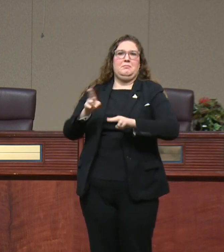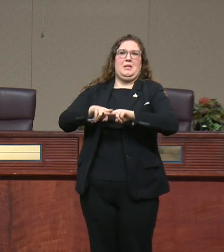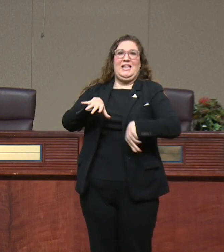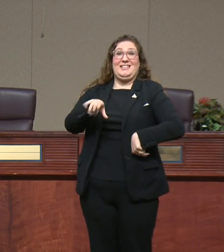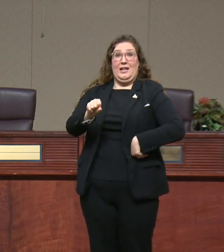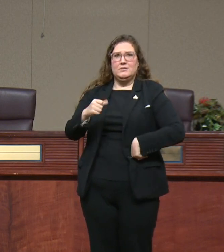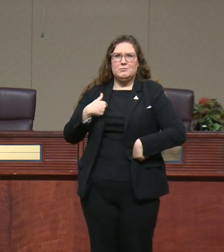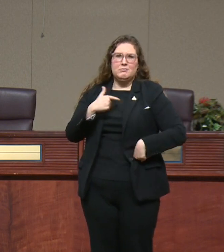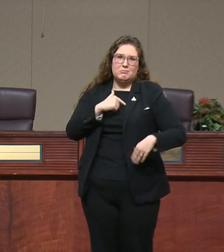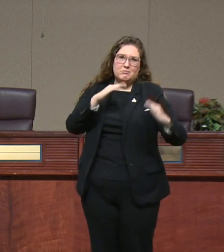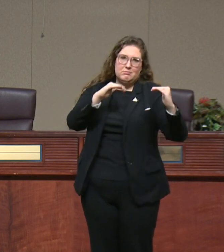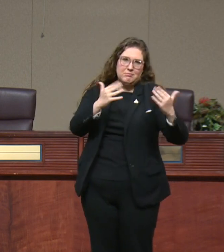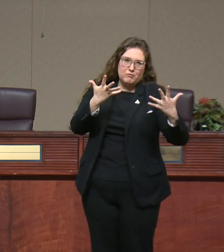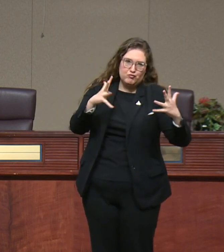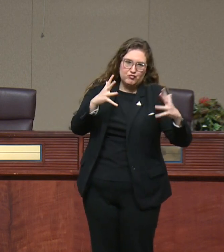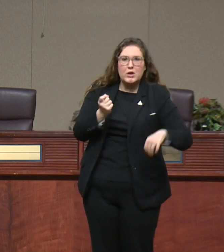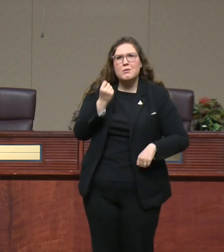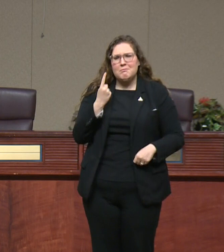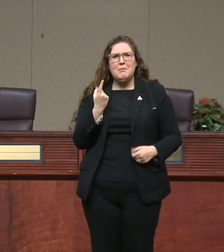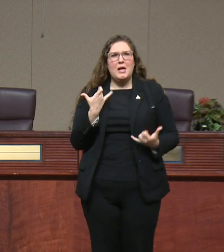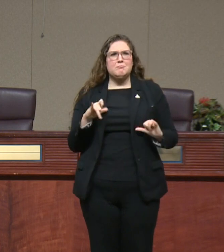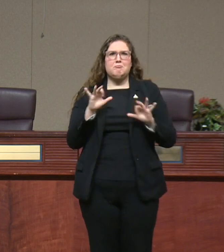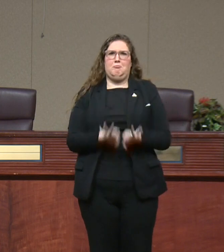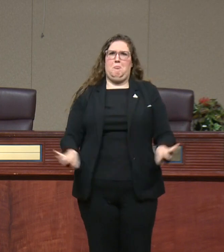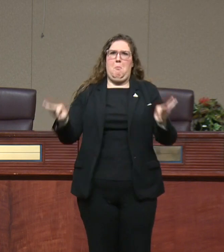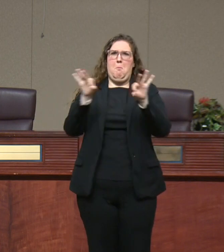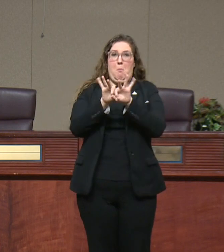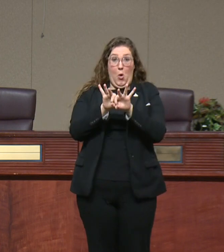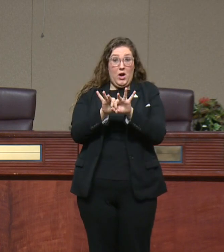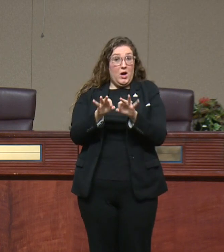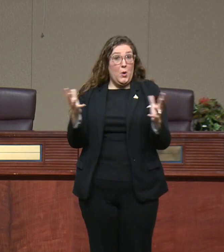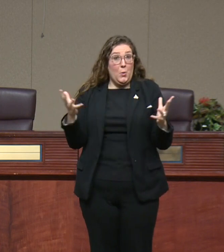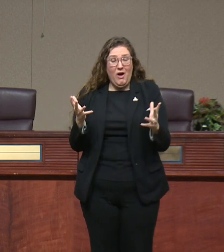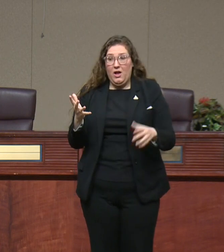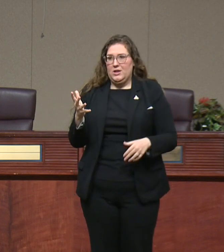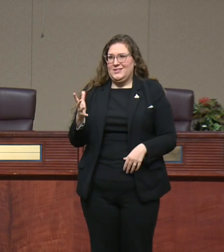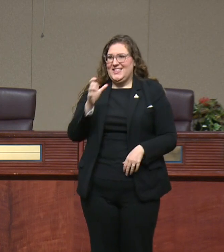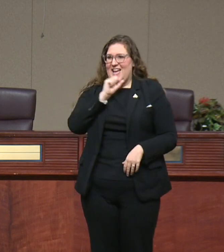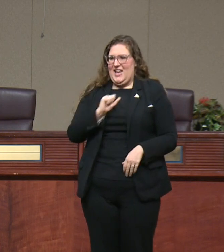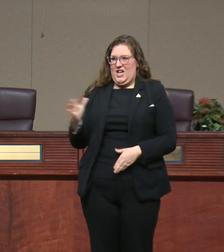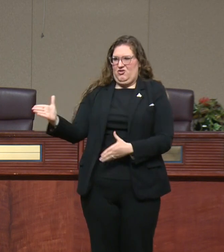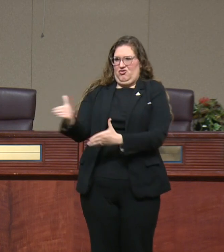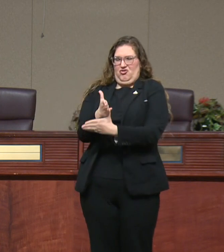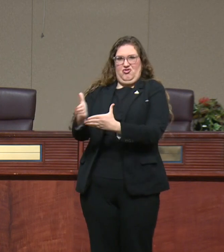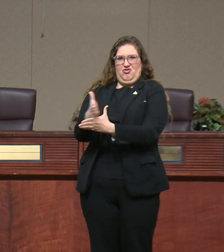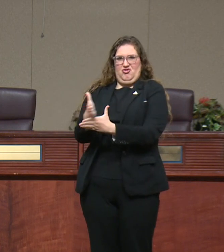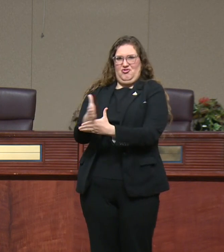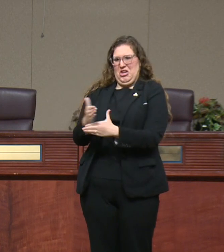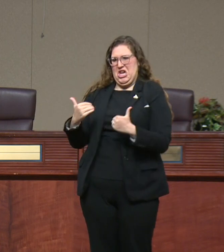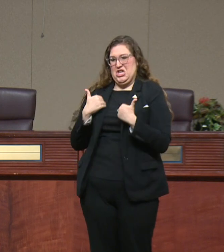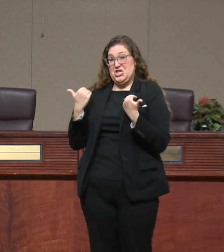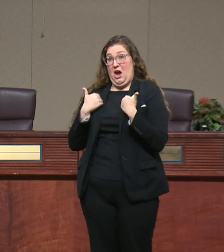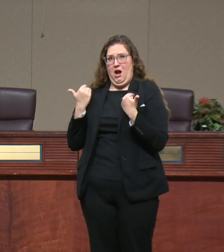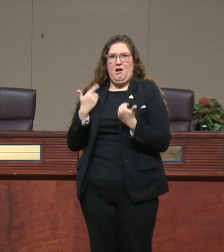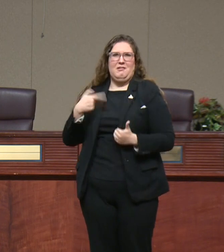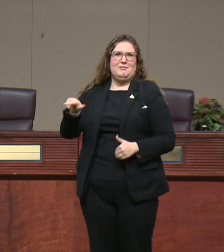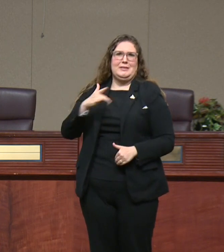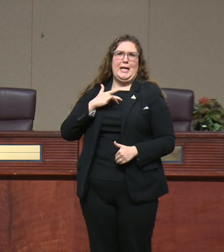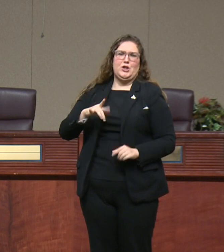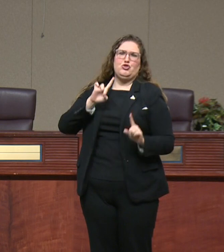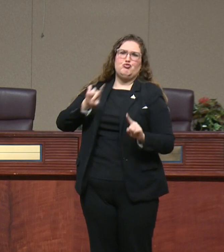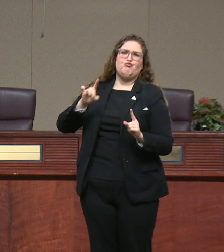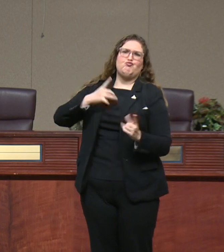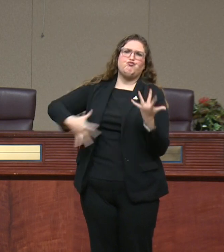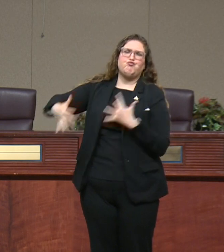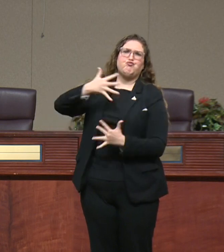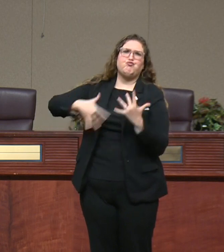important fact to take into consideration that these individuals in this age group are very socially active, and